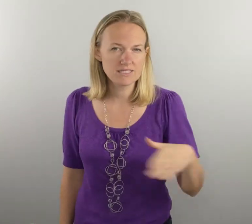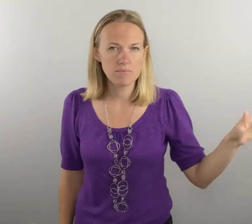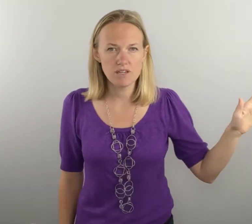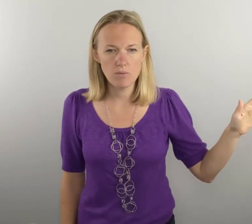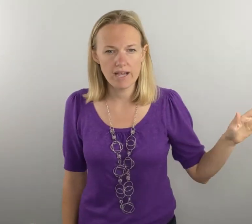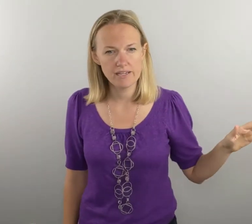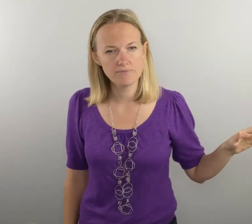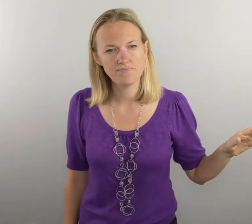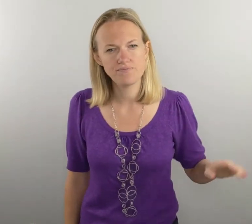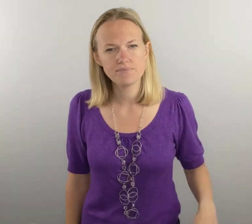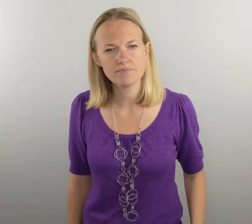something away,